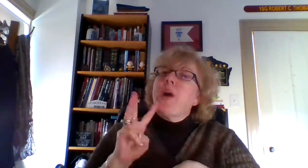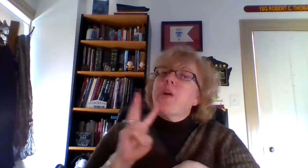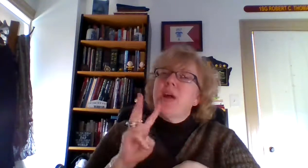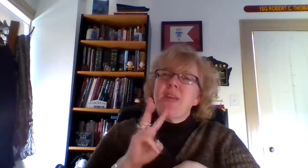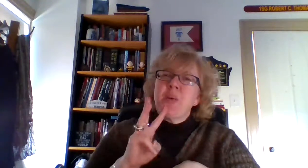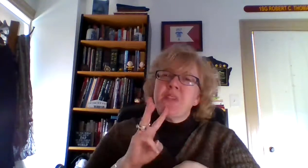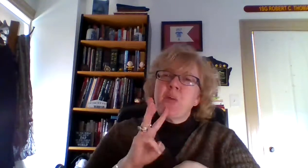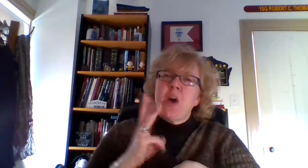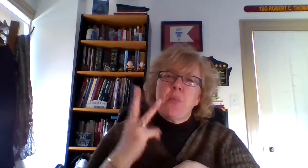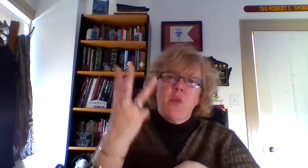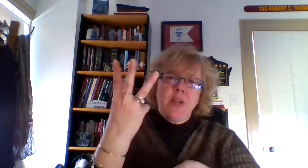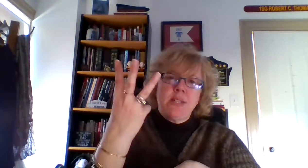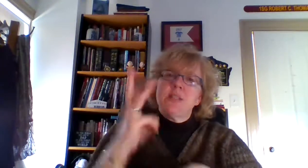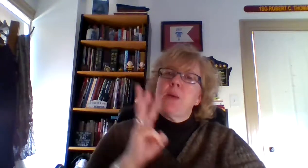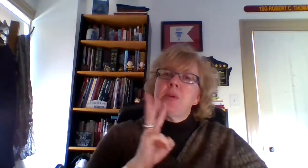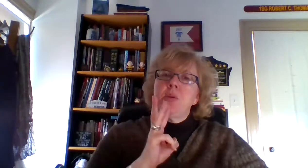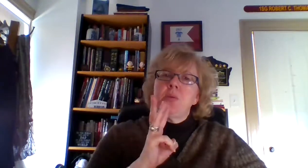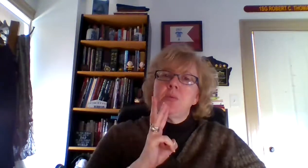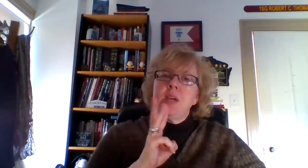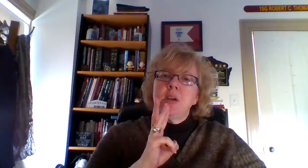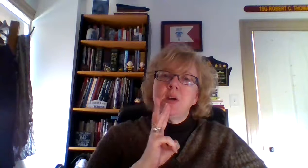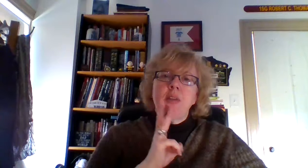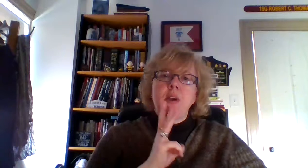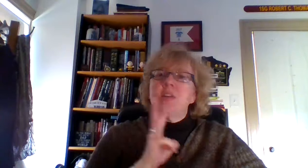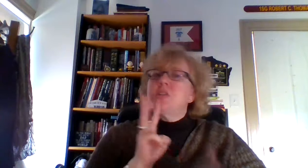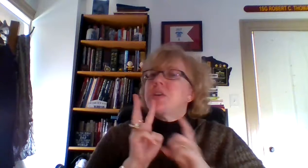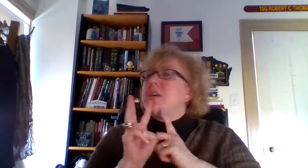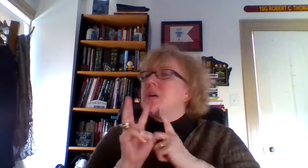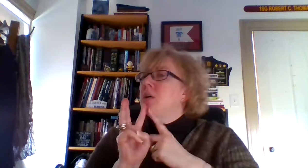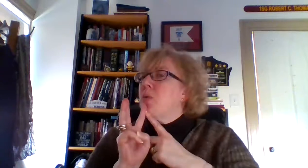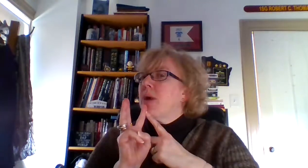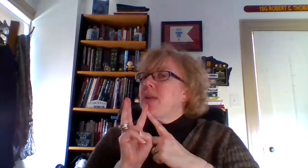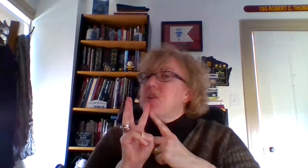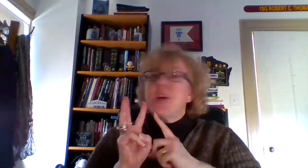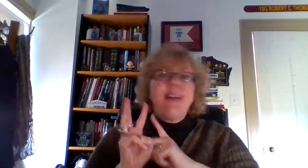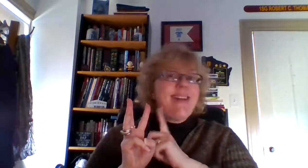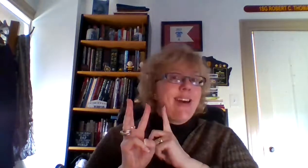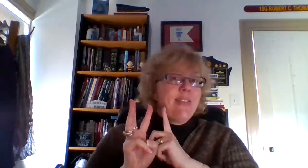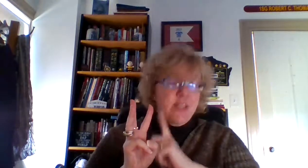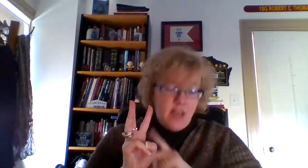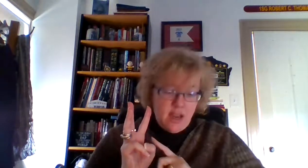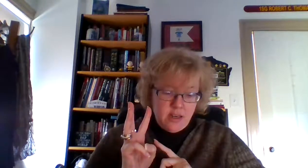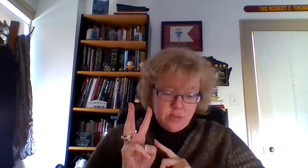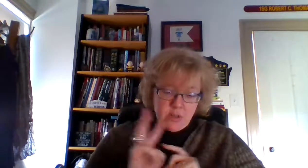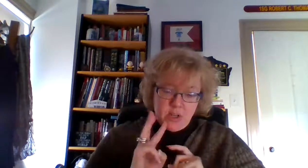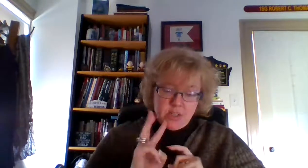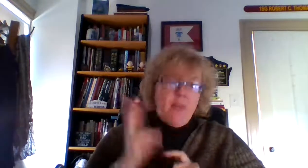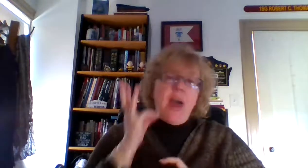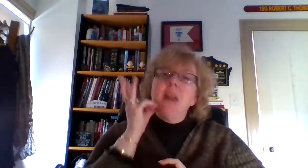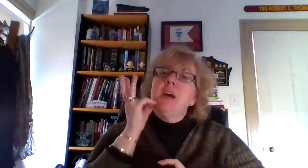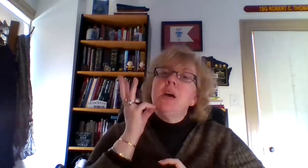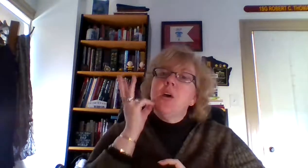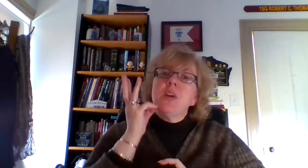Water, I think we've done water before. It's the W here on your chin, right on the chin, not on the side, because remember we talked about that. Over here